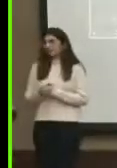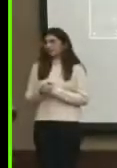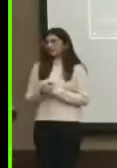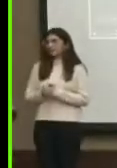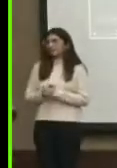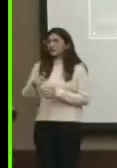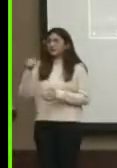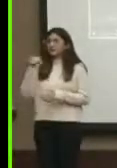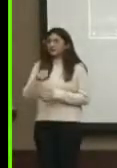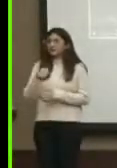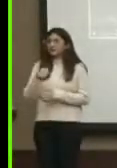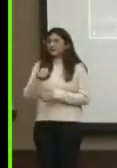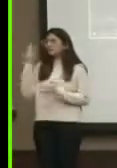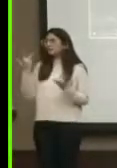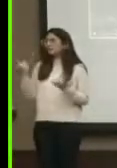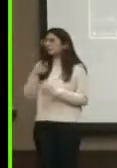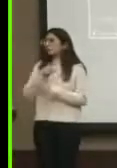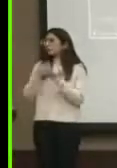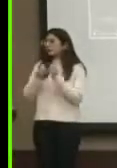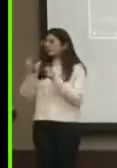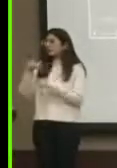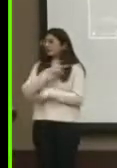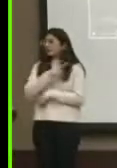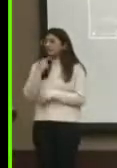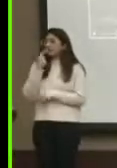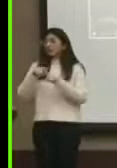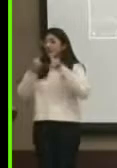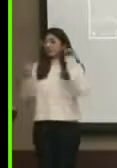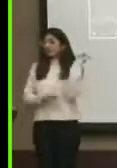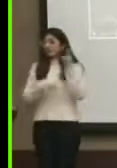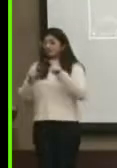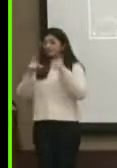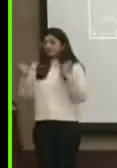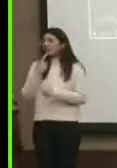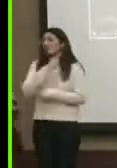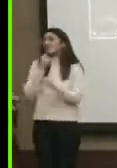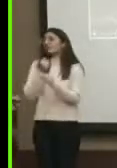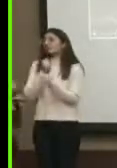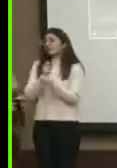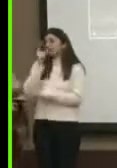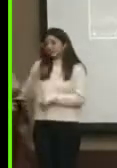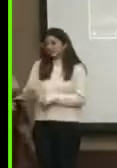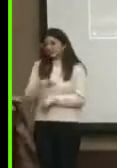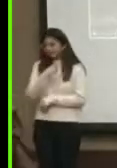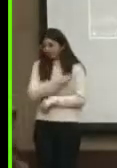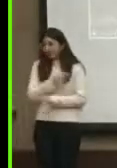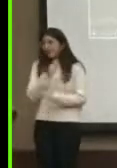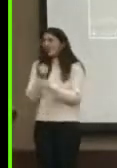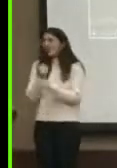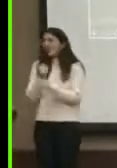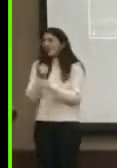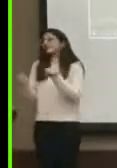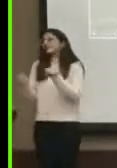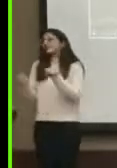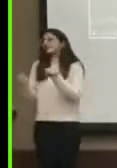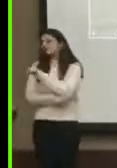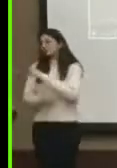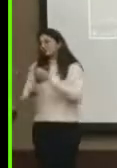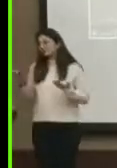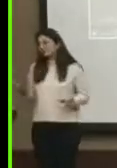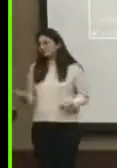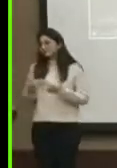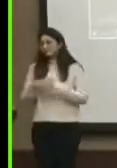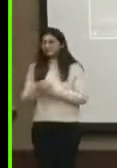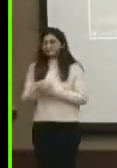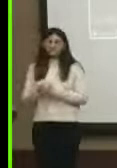The reason why Raveendra Singh was last in the panel was that he's from the government, and government is the foundation, and we are all